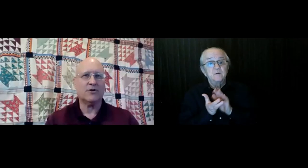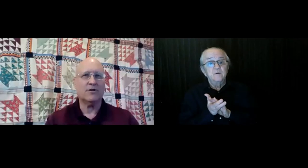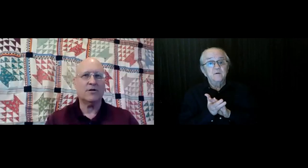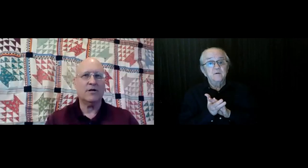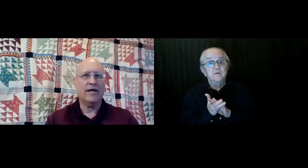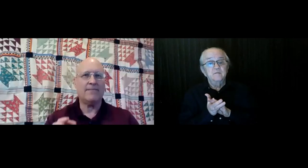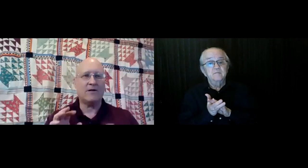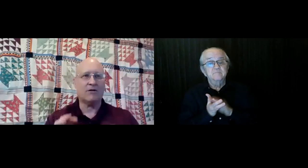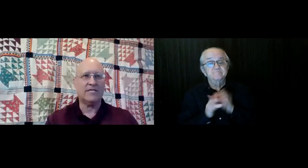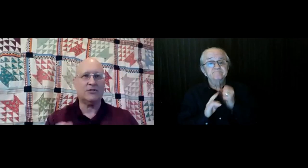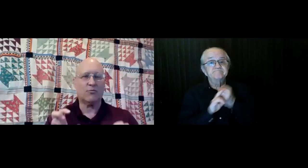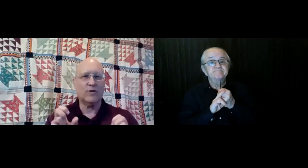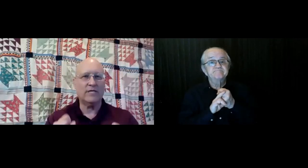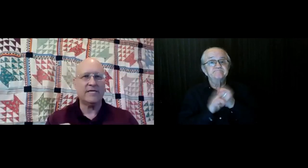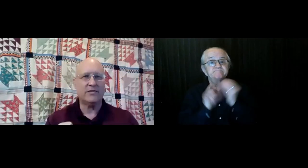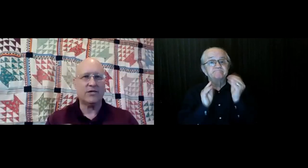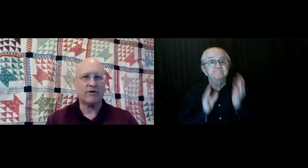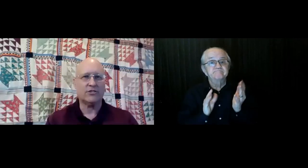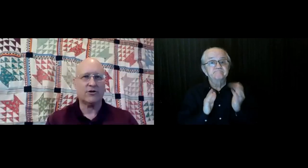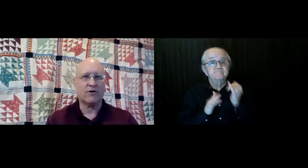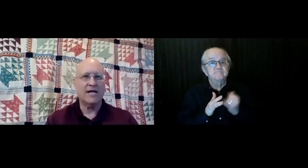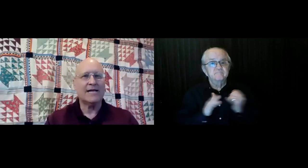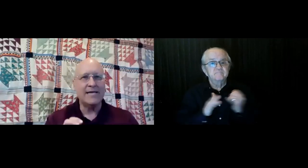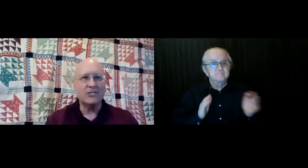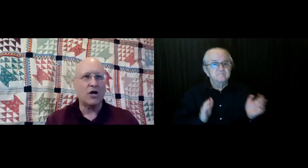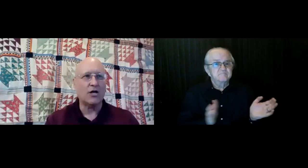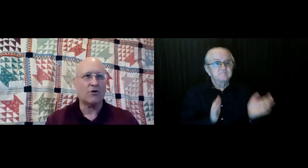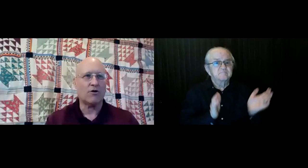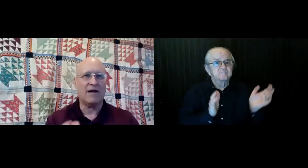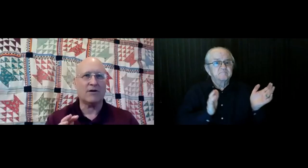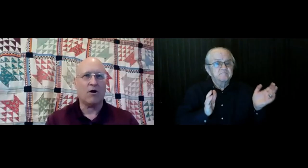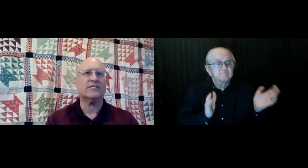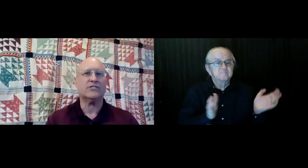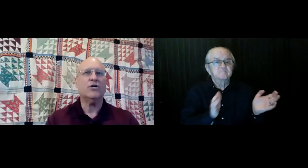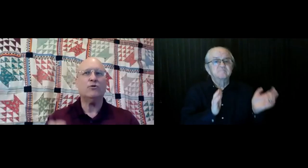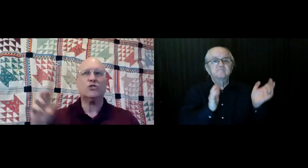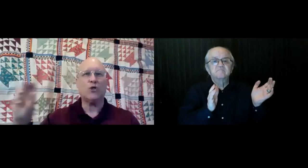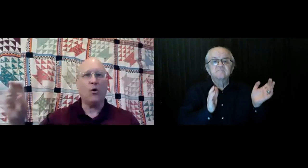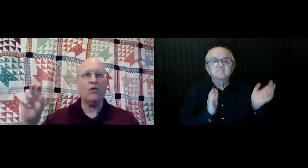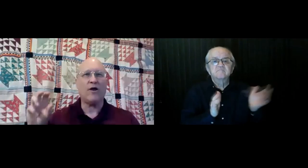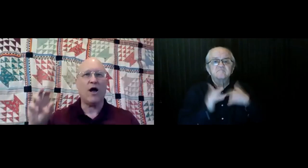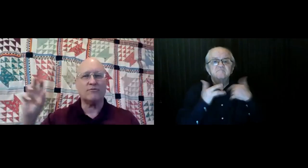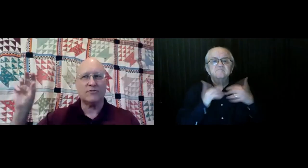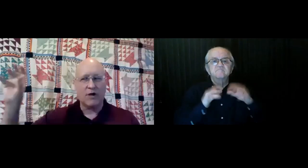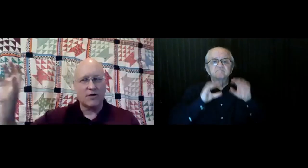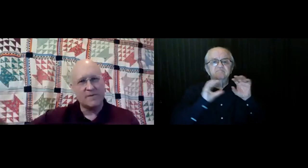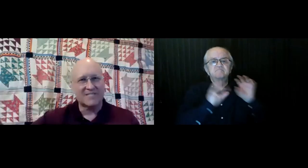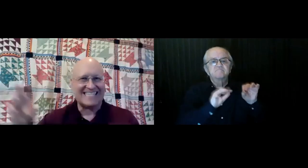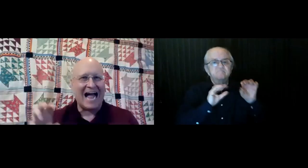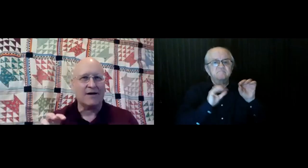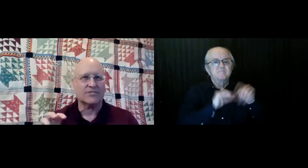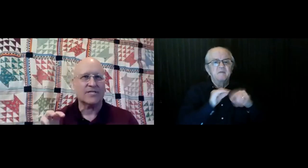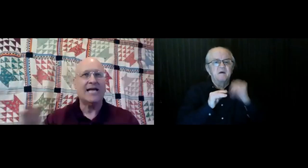teacher, and that art teacher really encouraged her. And I had taught her about artists who stole their other